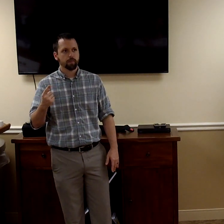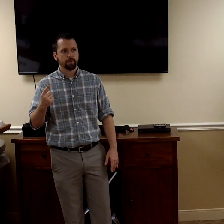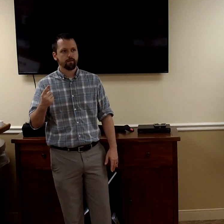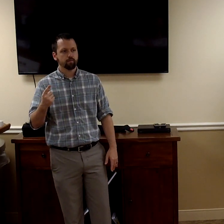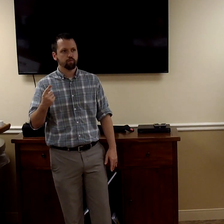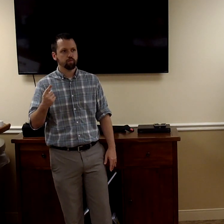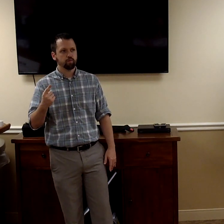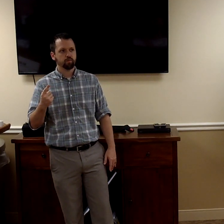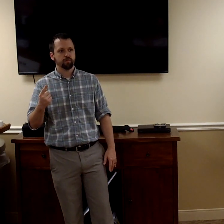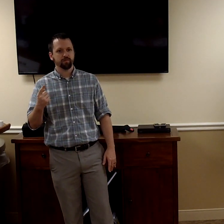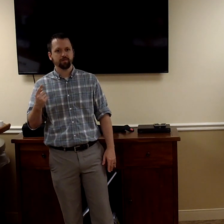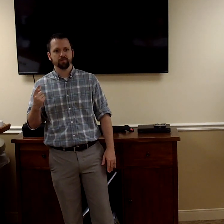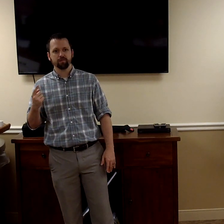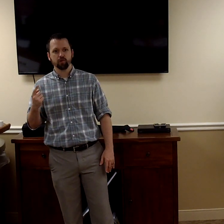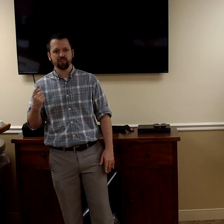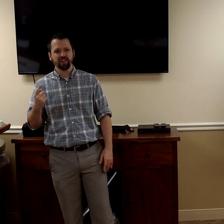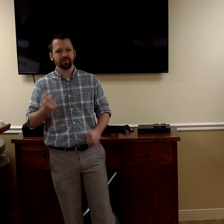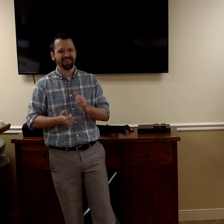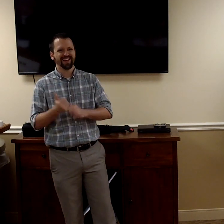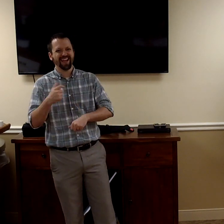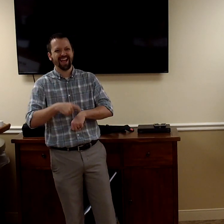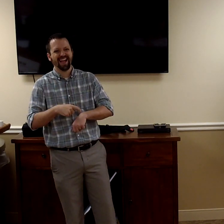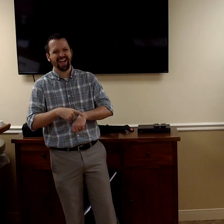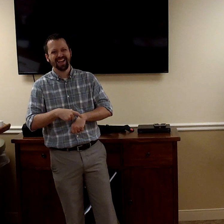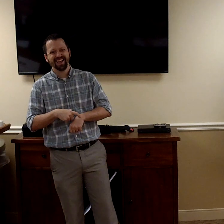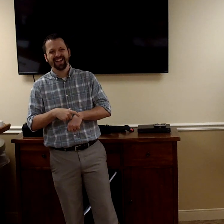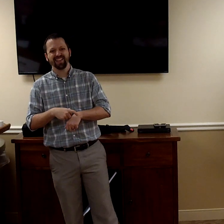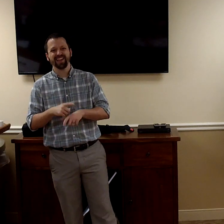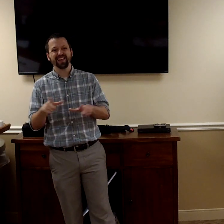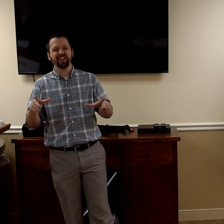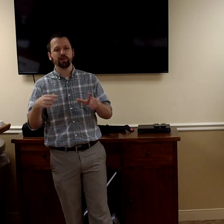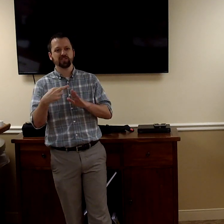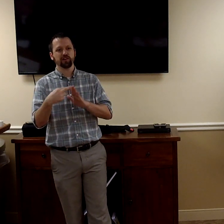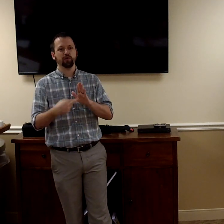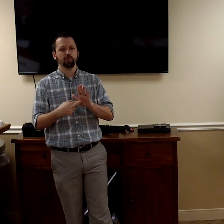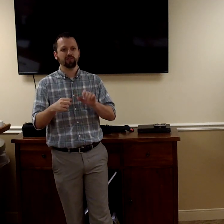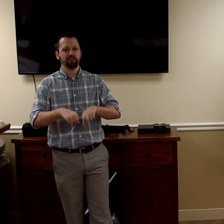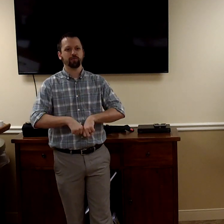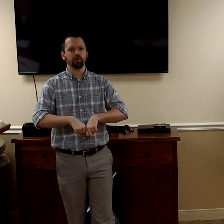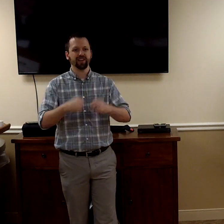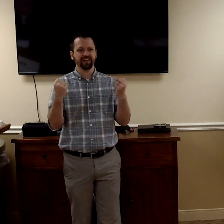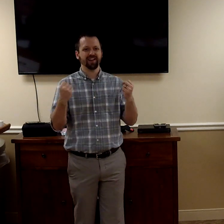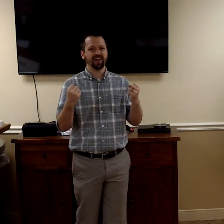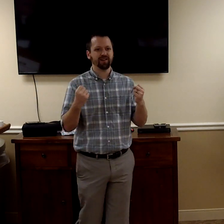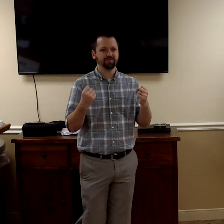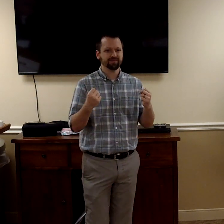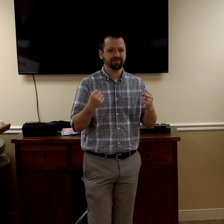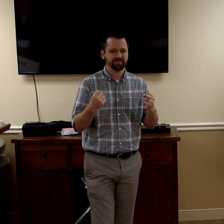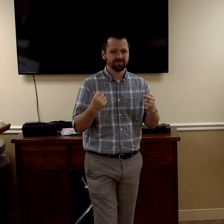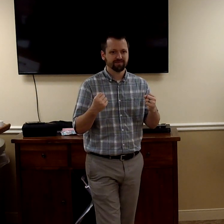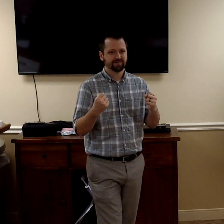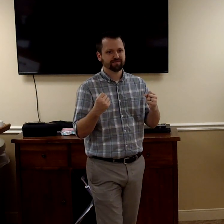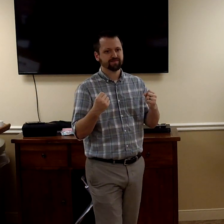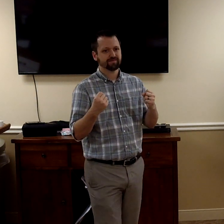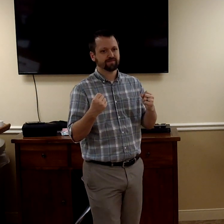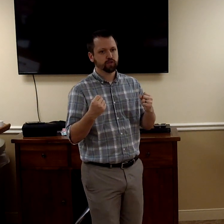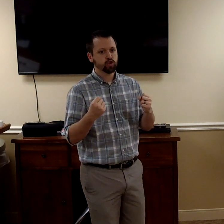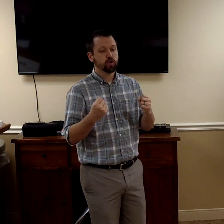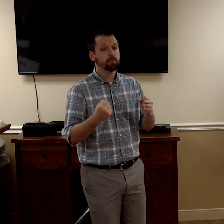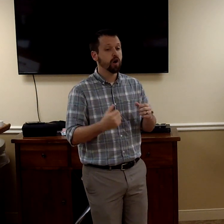touch? Most of the time. Like any language, there are rules that are broken. Well, yes, but the majority of the time